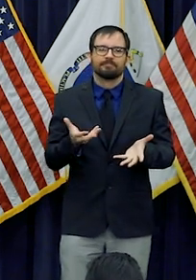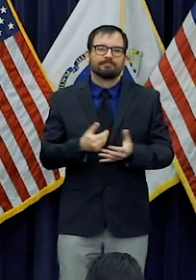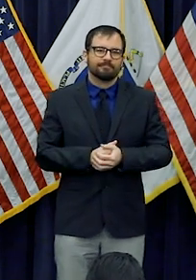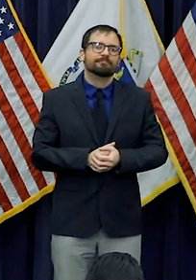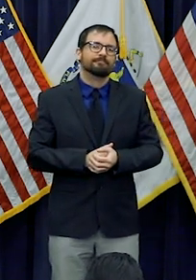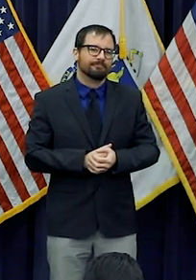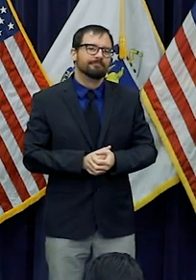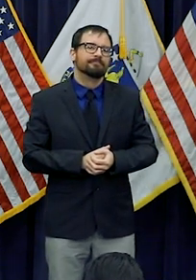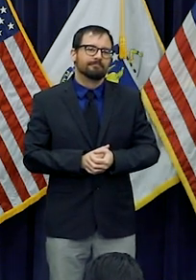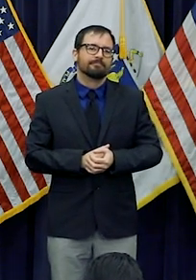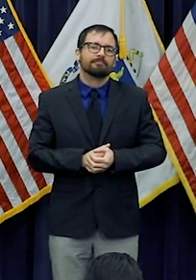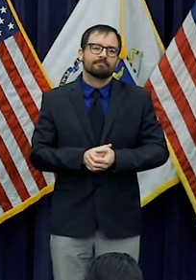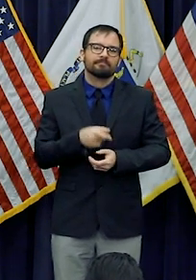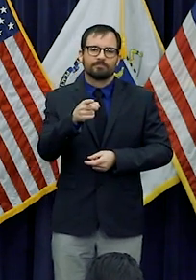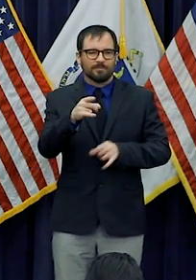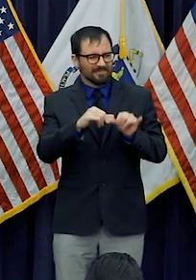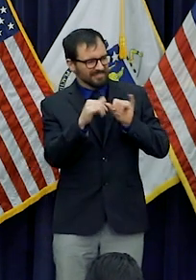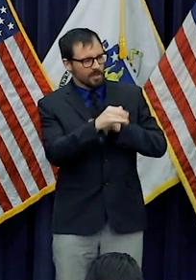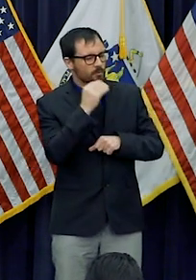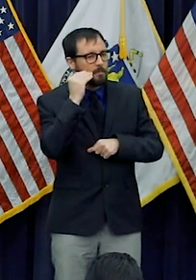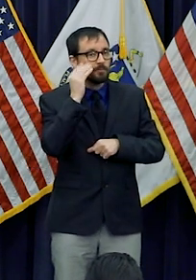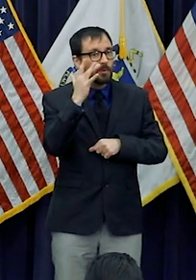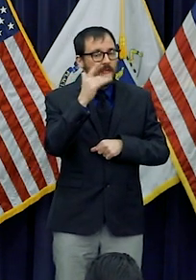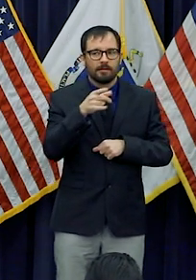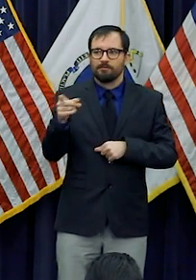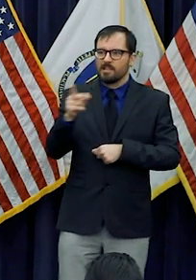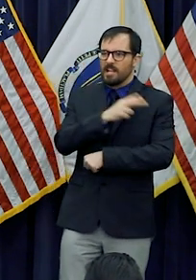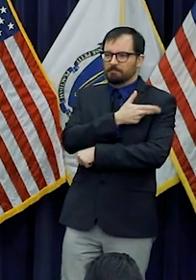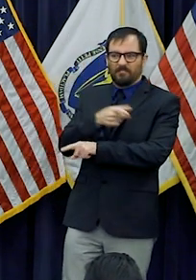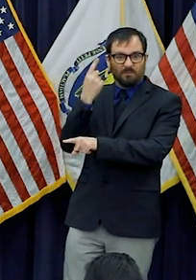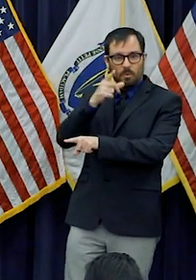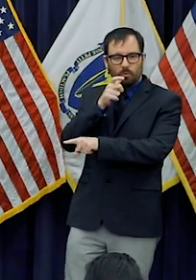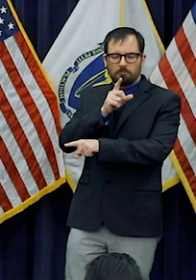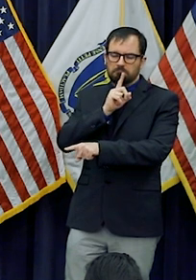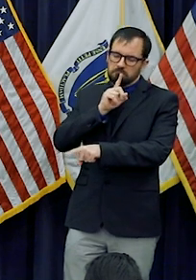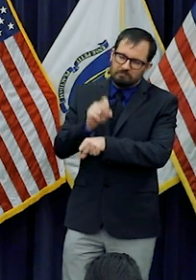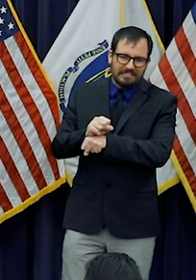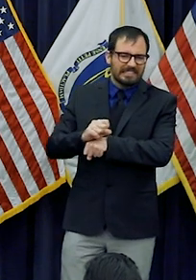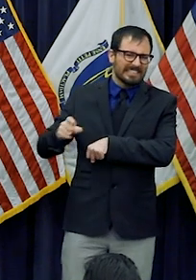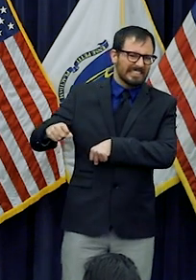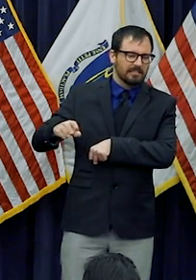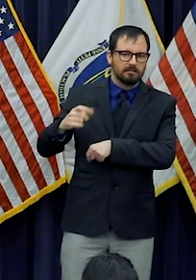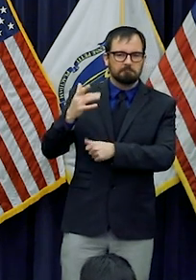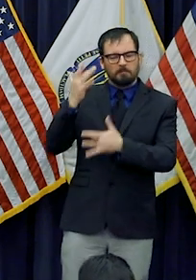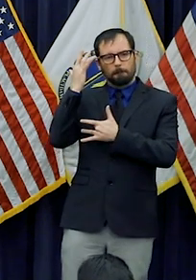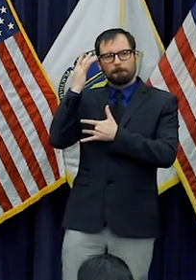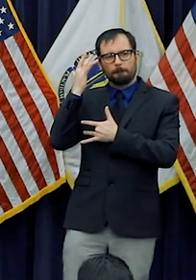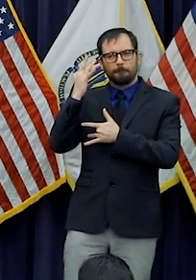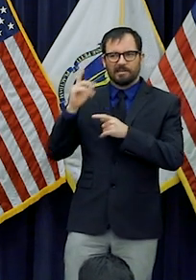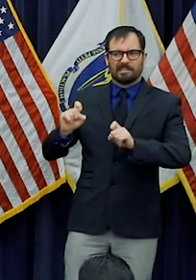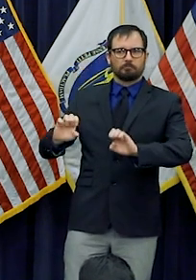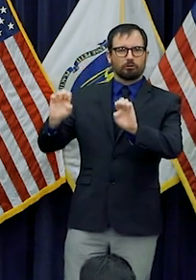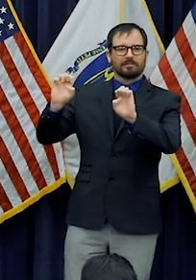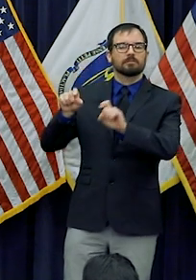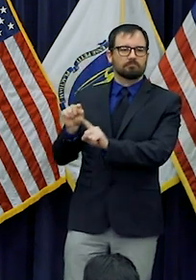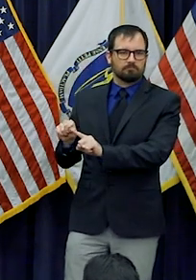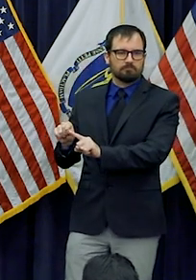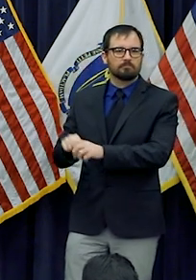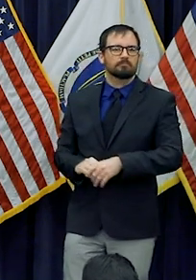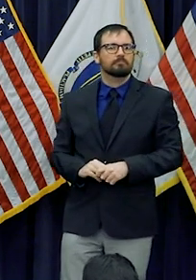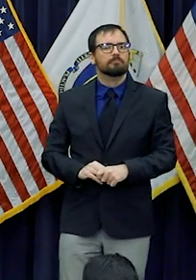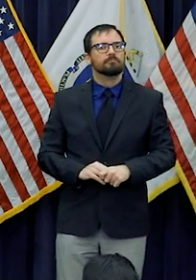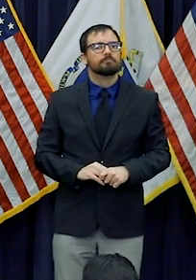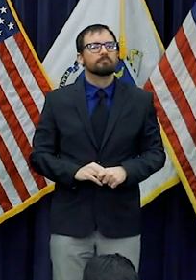their jobs for those that do. Last week, we announced that effective Monday, all early education centers and family child